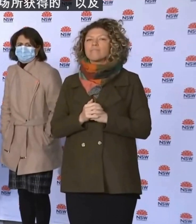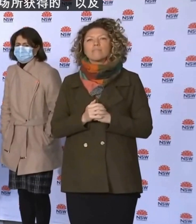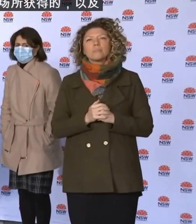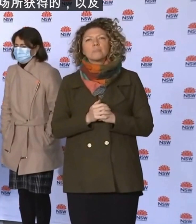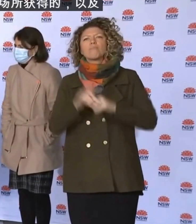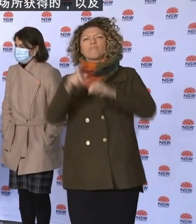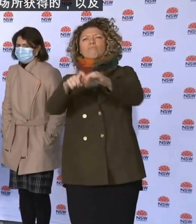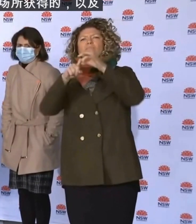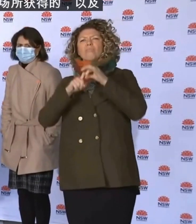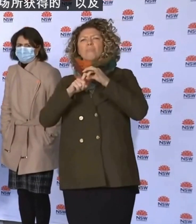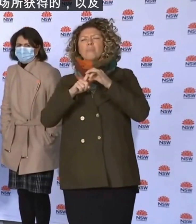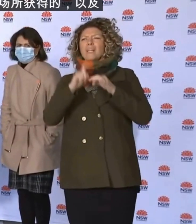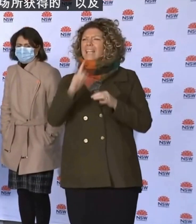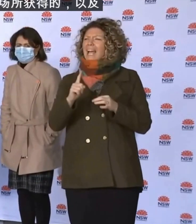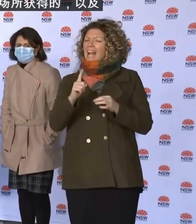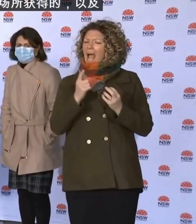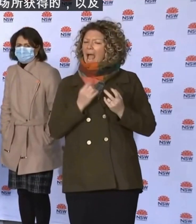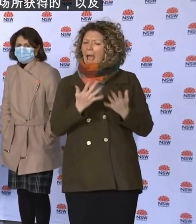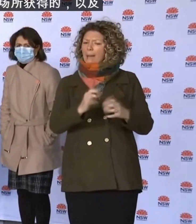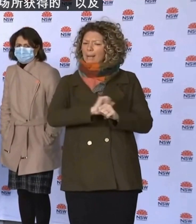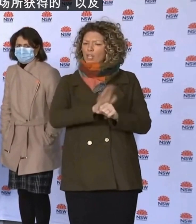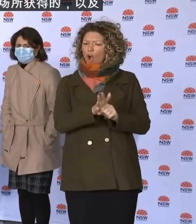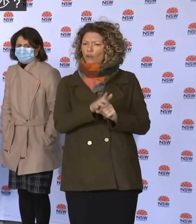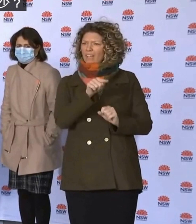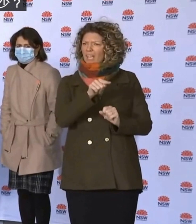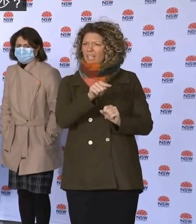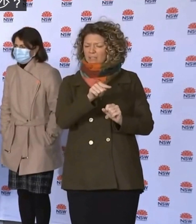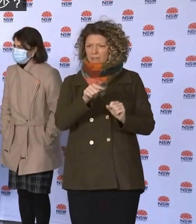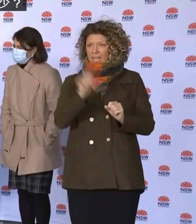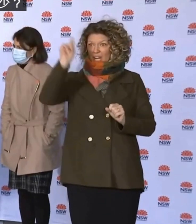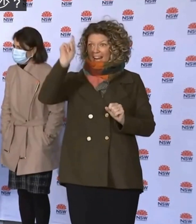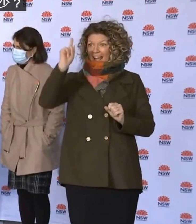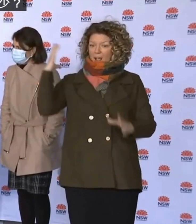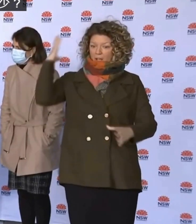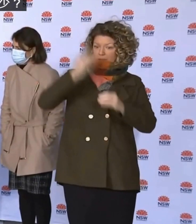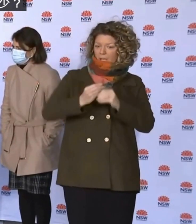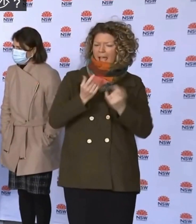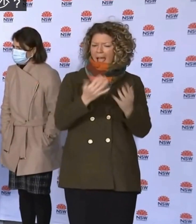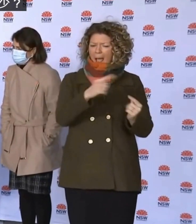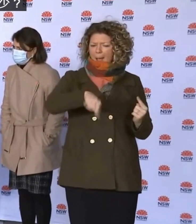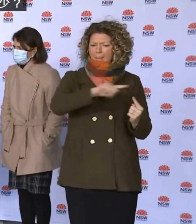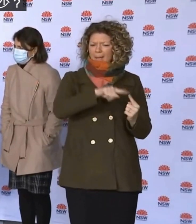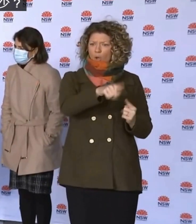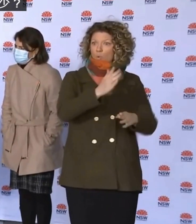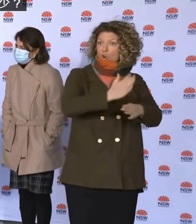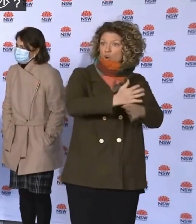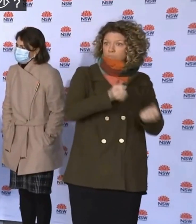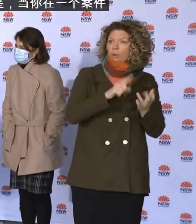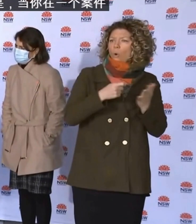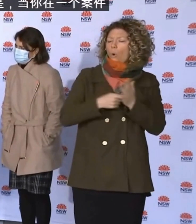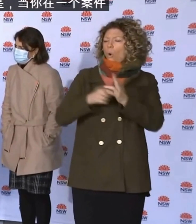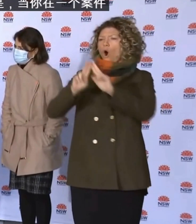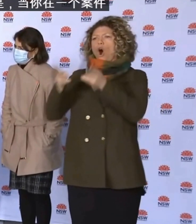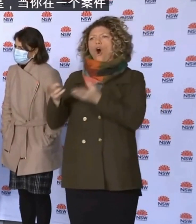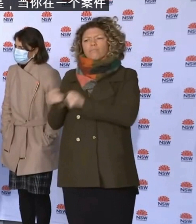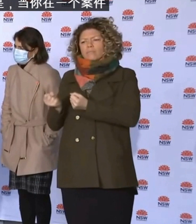workplace, of the cases announced today, what percentage are acquired in the workplace and what percentage in households? Household transmission continues to